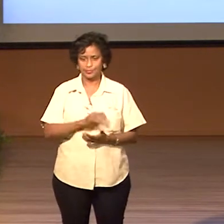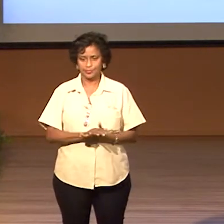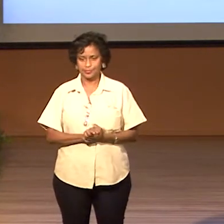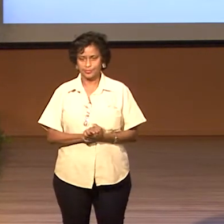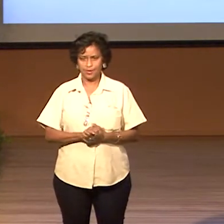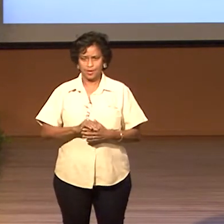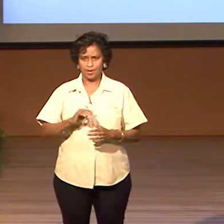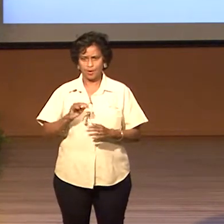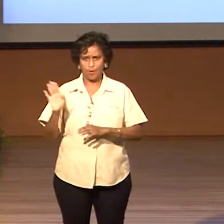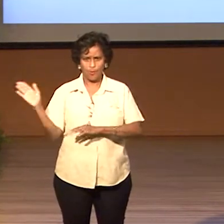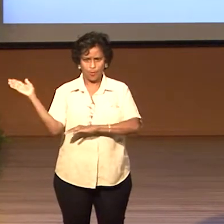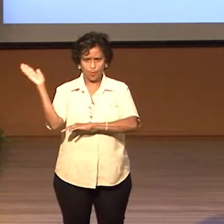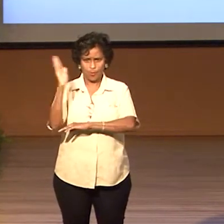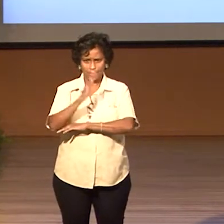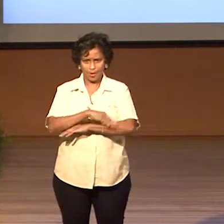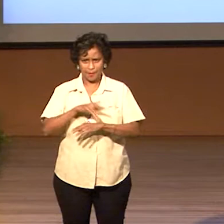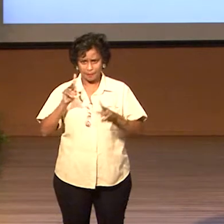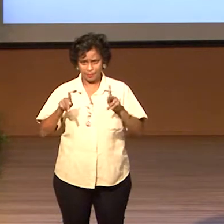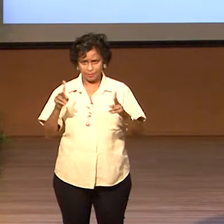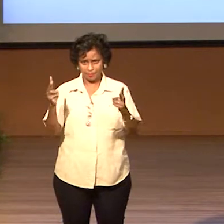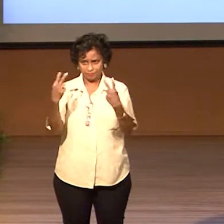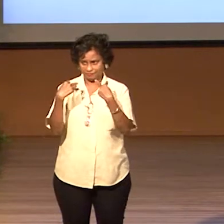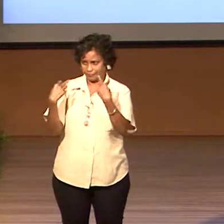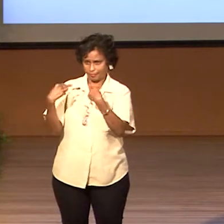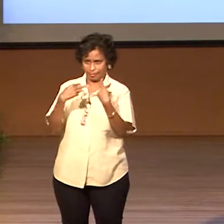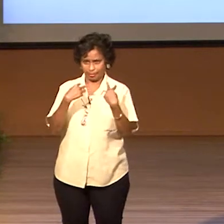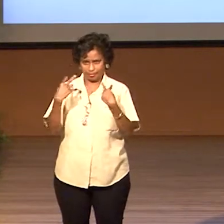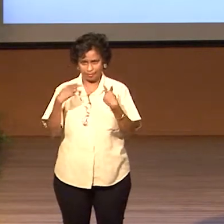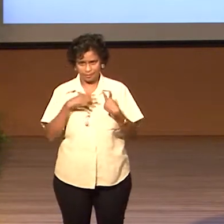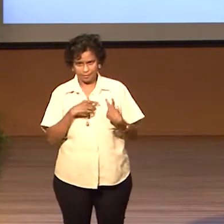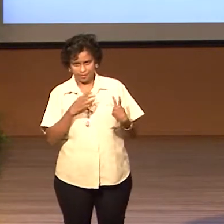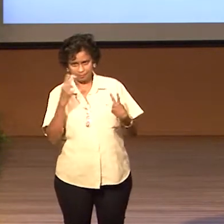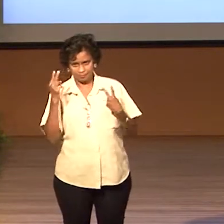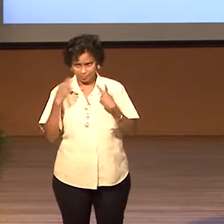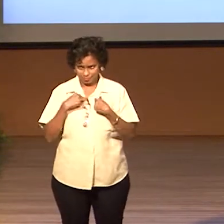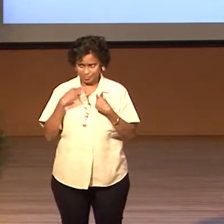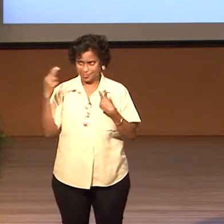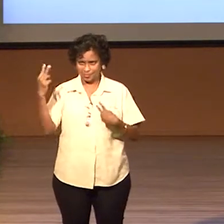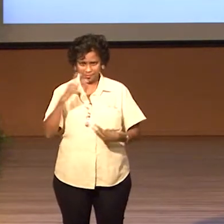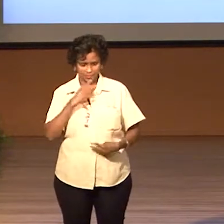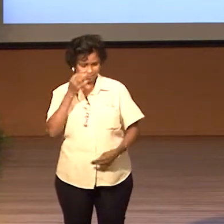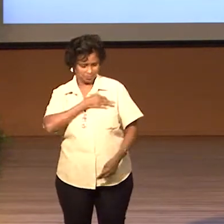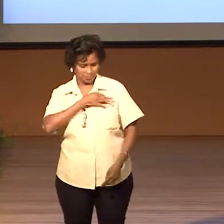changed completely, and every time somebody looked at me, I thought they were looking at the hole in the shirt.